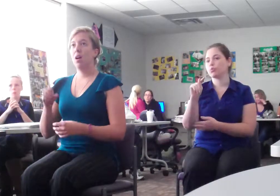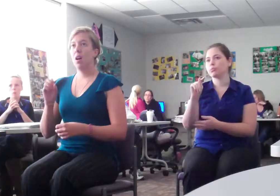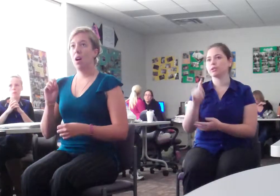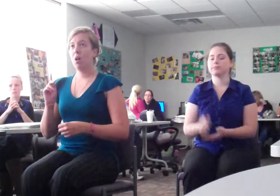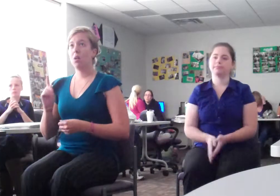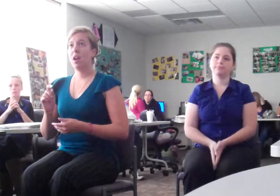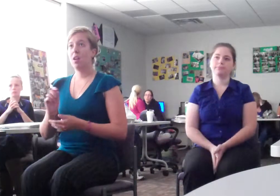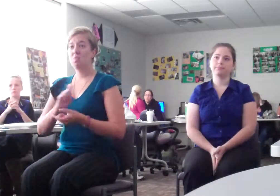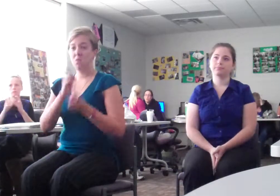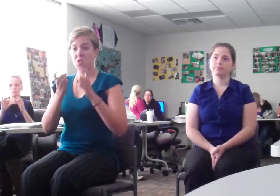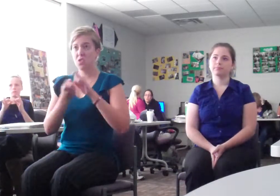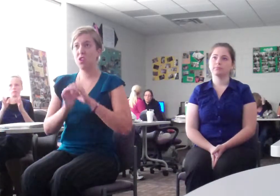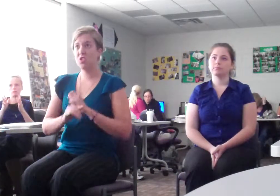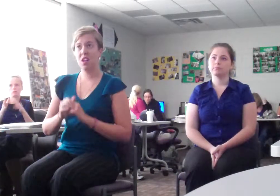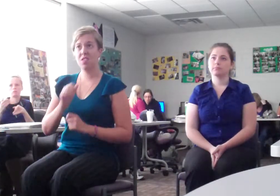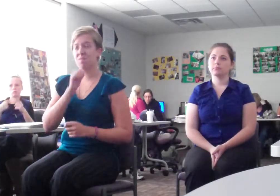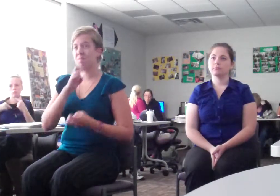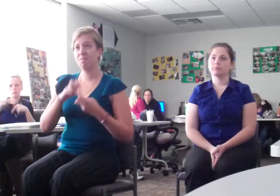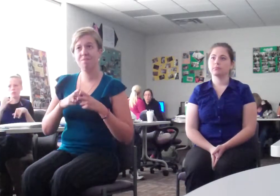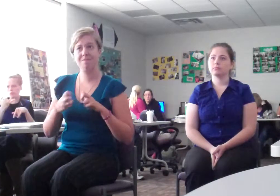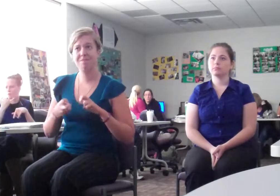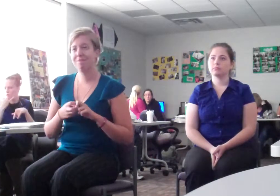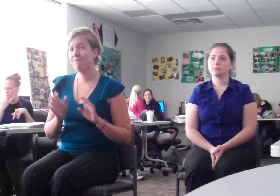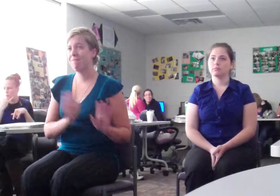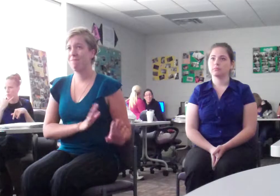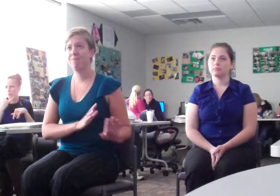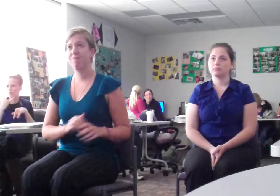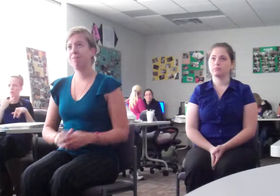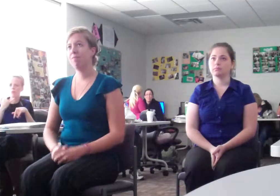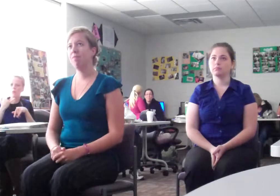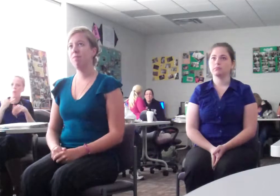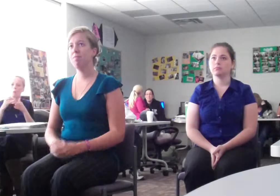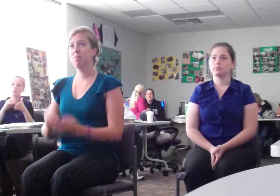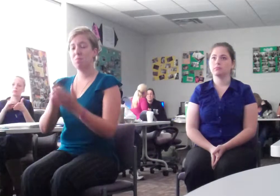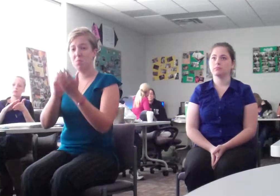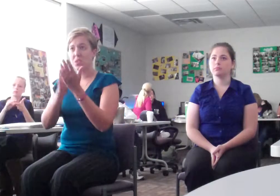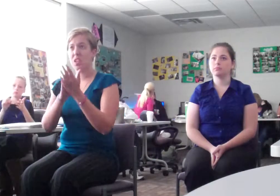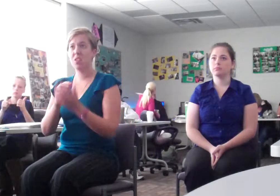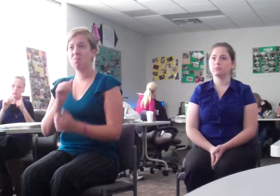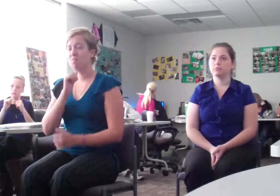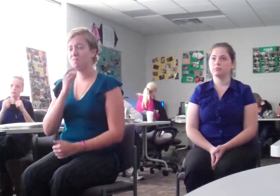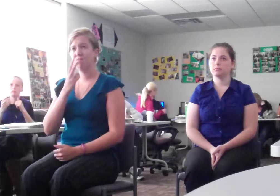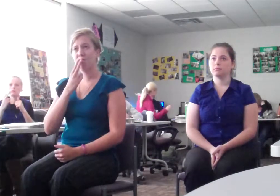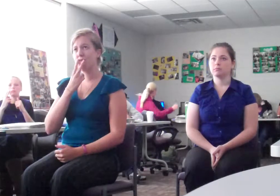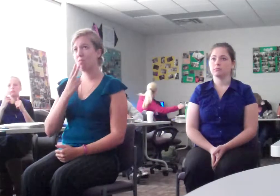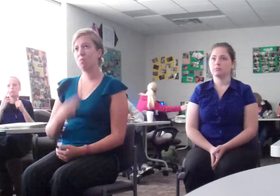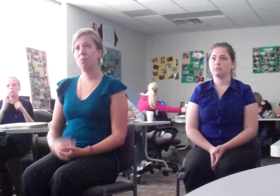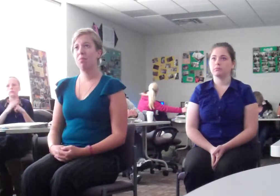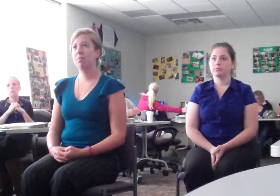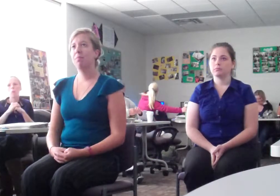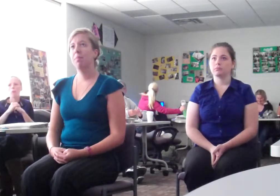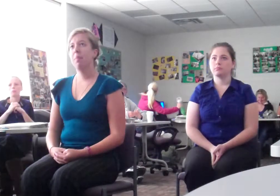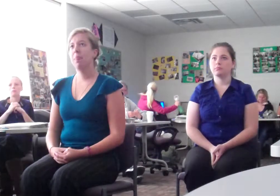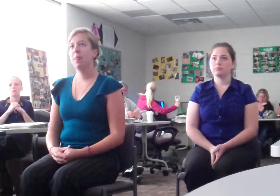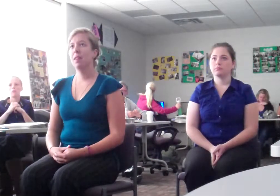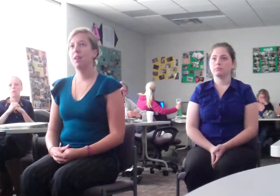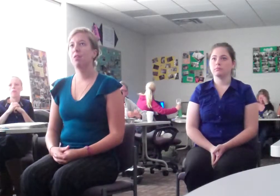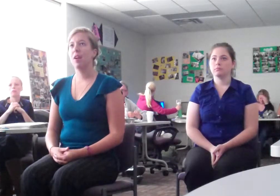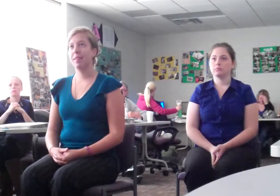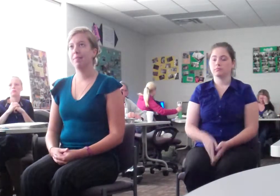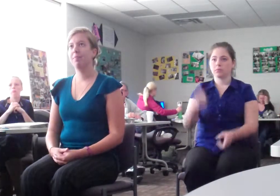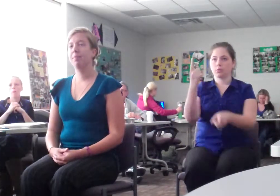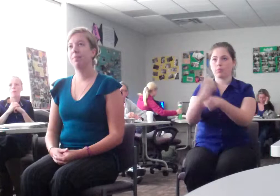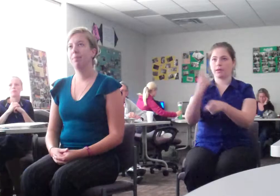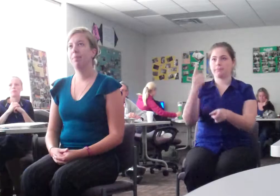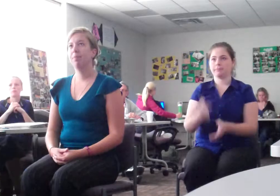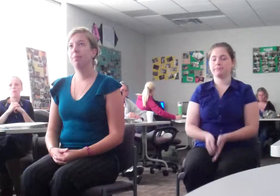correction. That's not a problem. And I'll list you as a non-smoker. All right, what I will do is